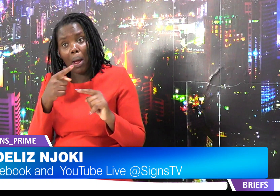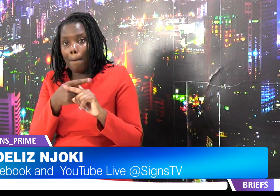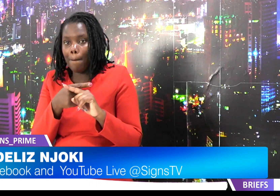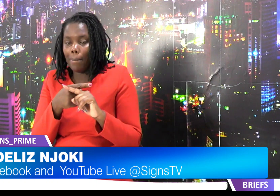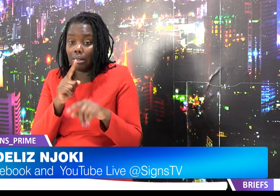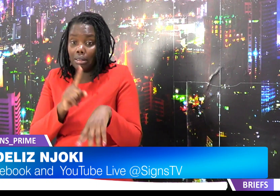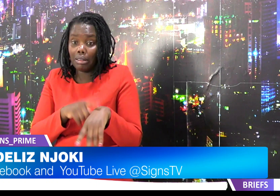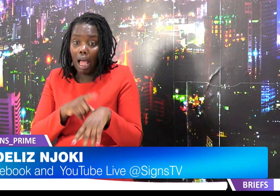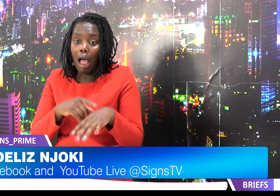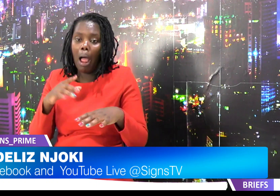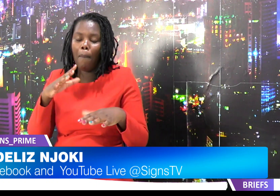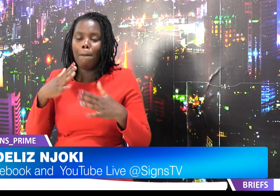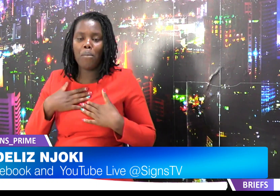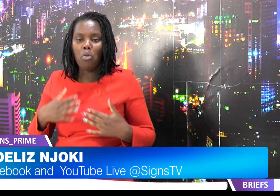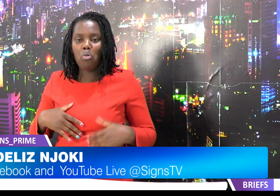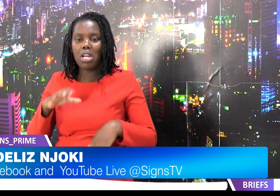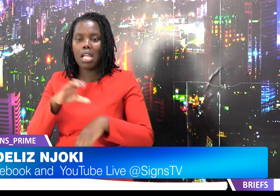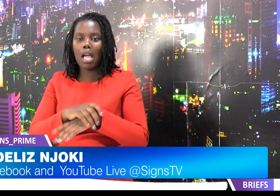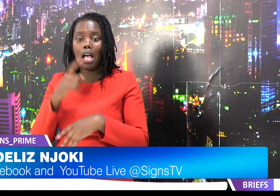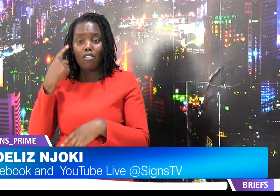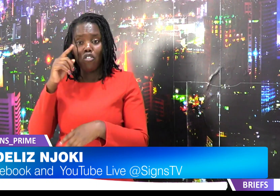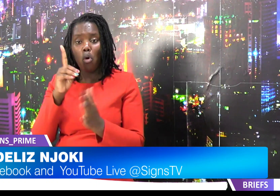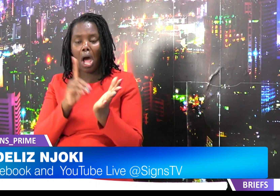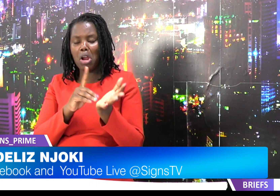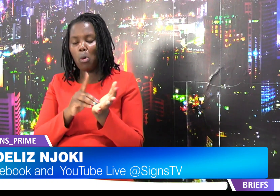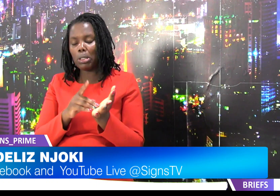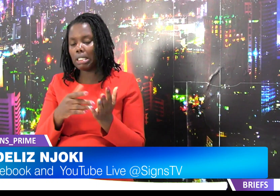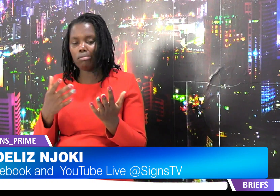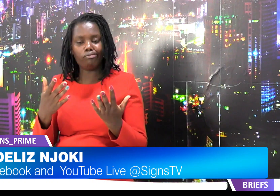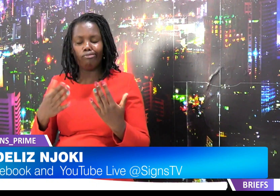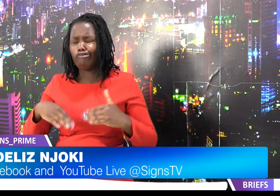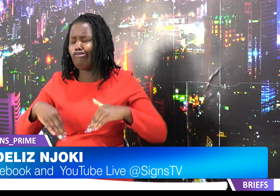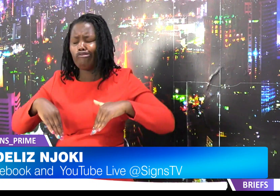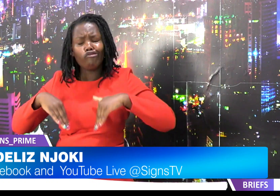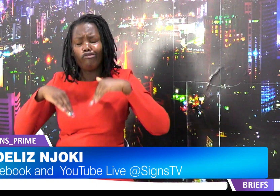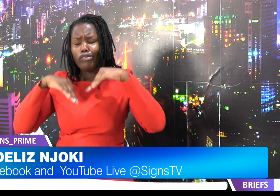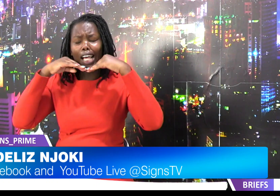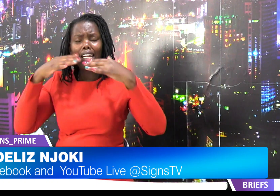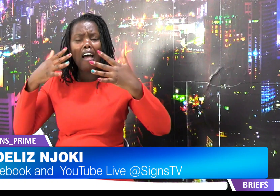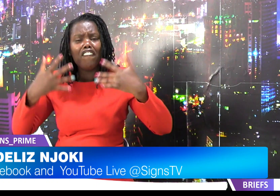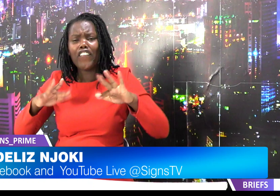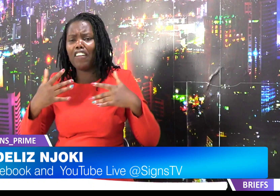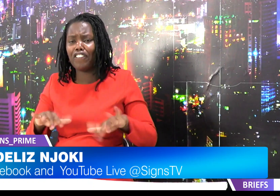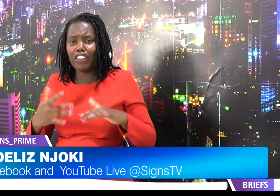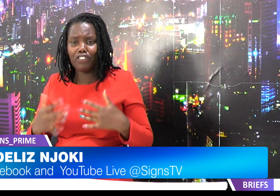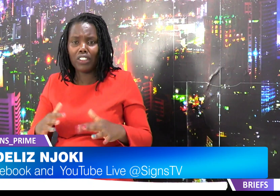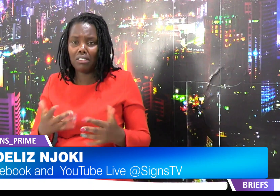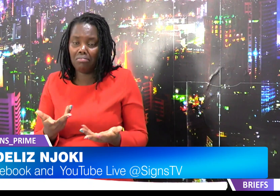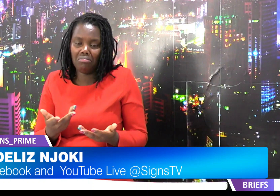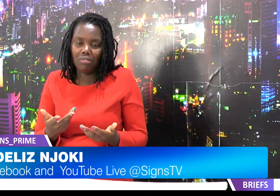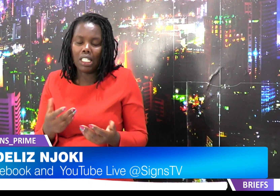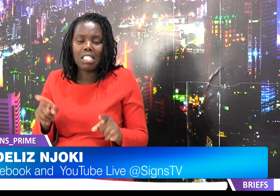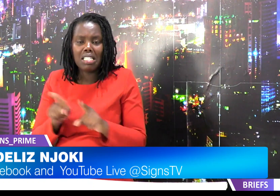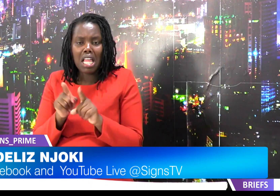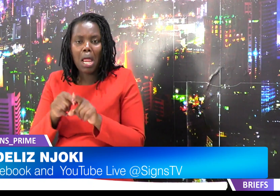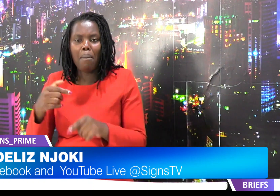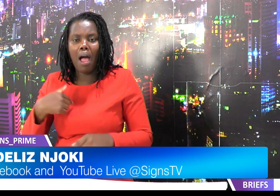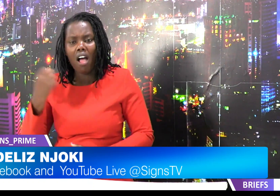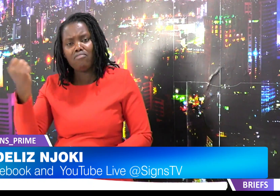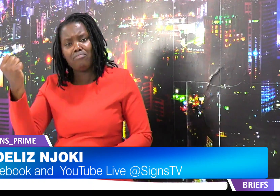Michael, whose lifeless body was found in his house bearing 25 stab